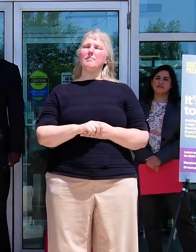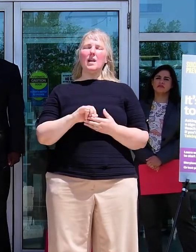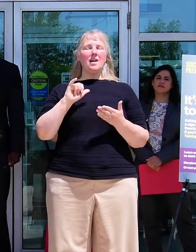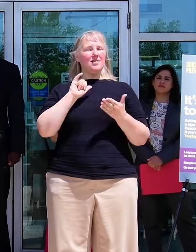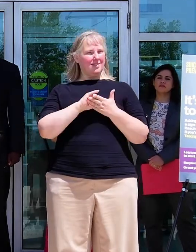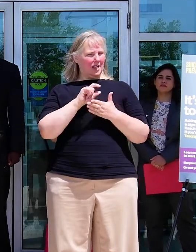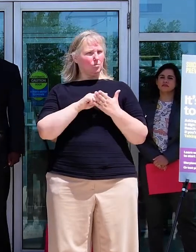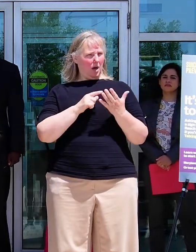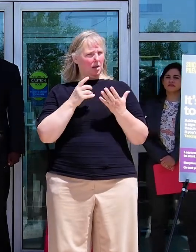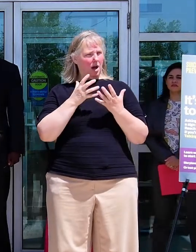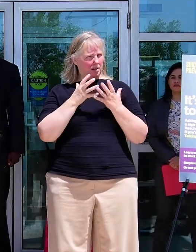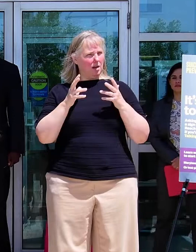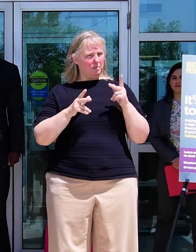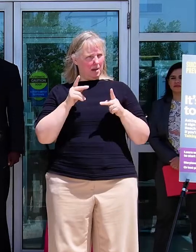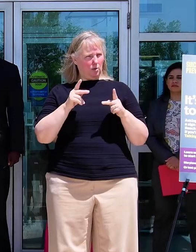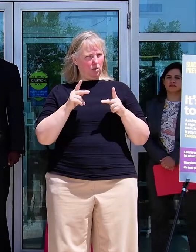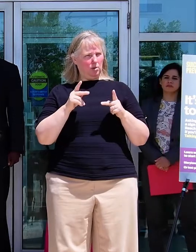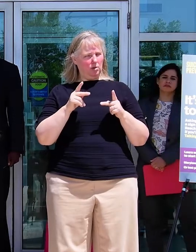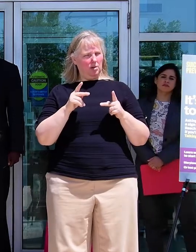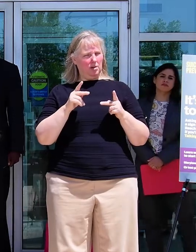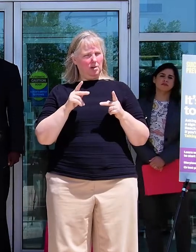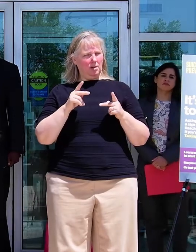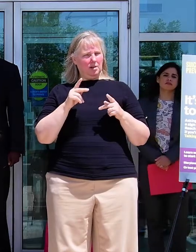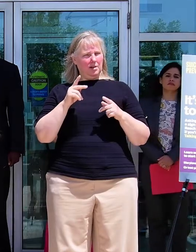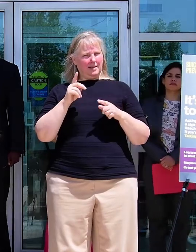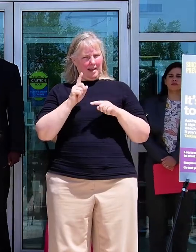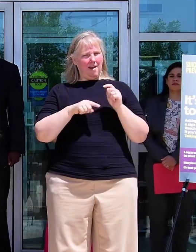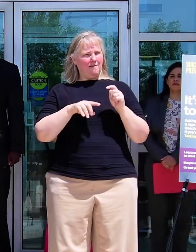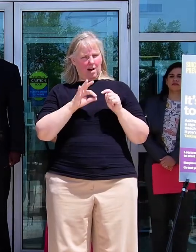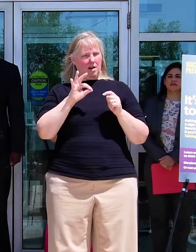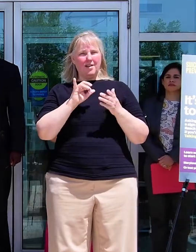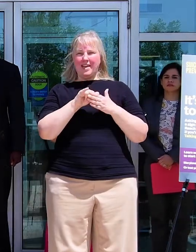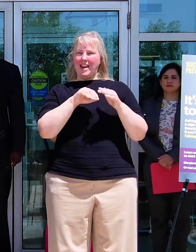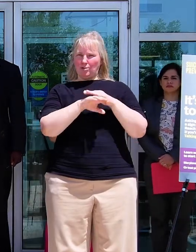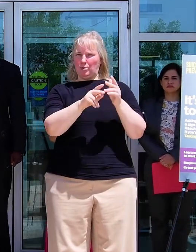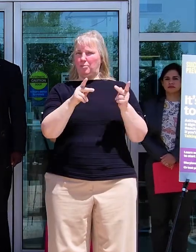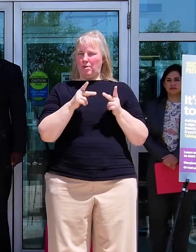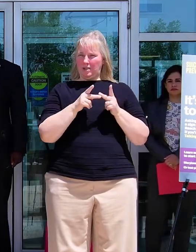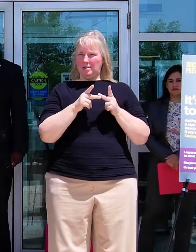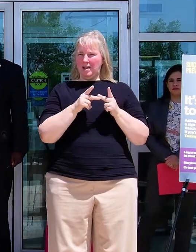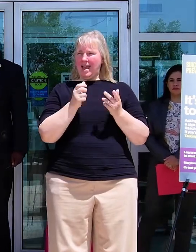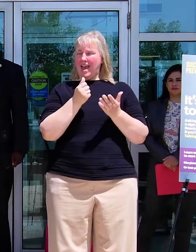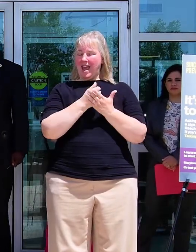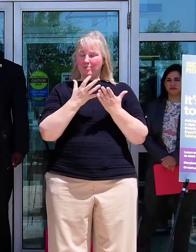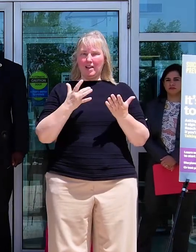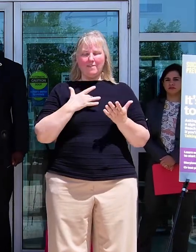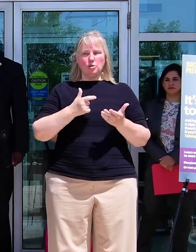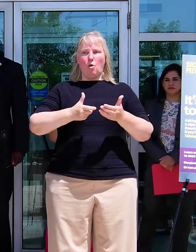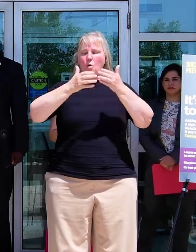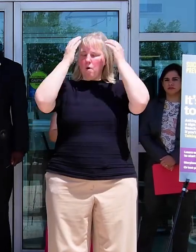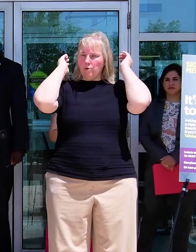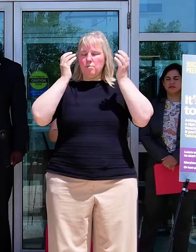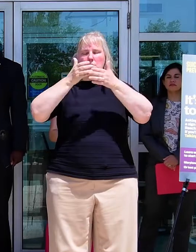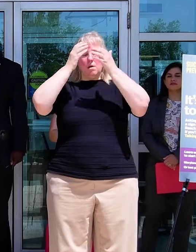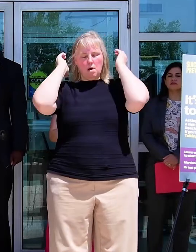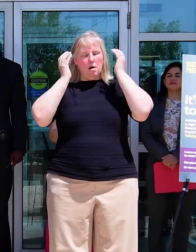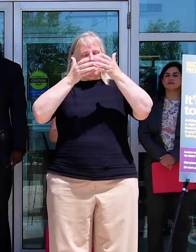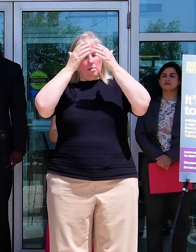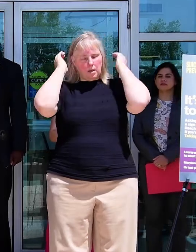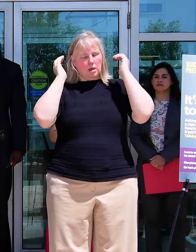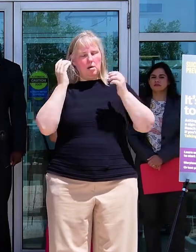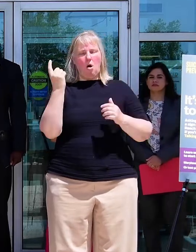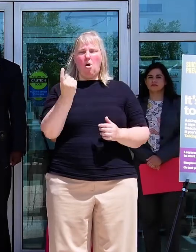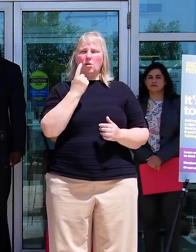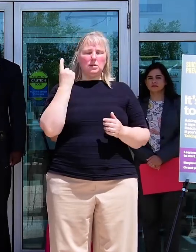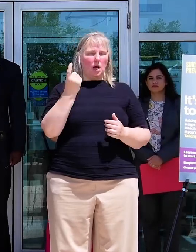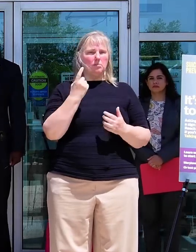That's what a lot of people like me can't find, that entry point. And everything is overwhelming all the time. It's really difficult to